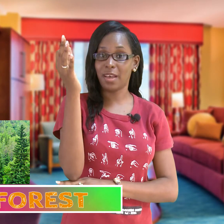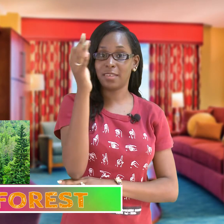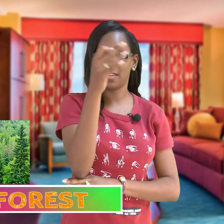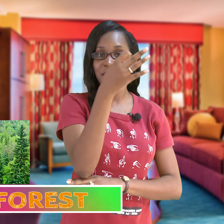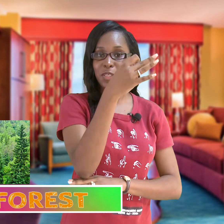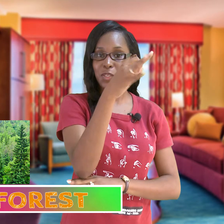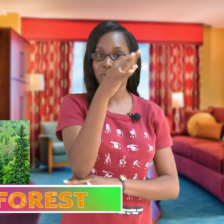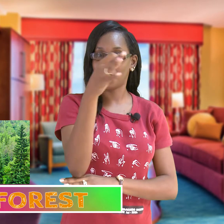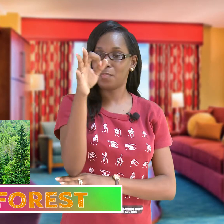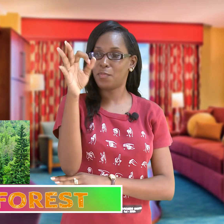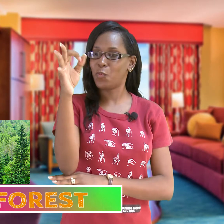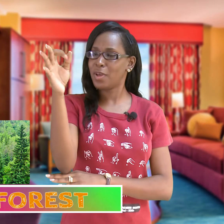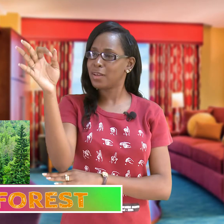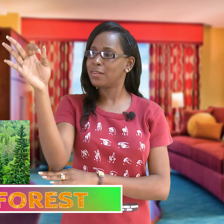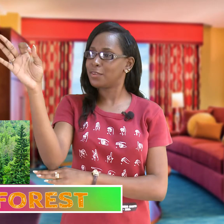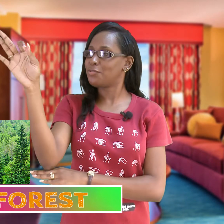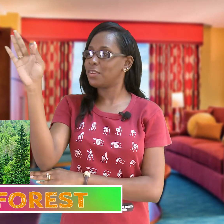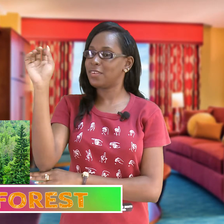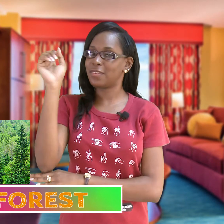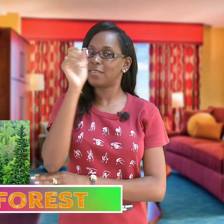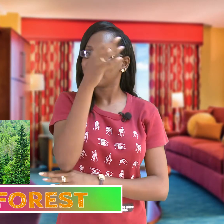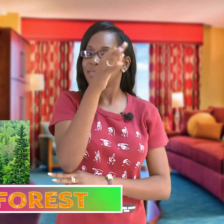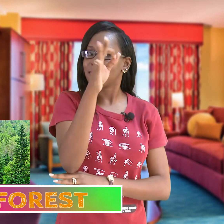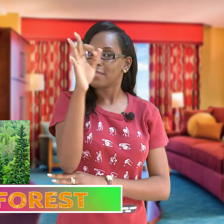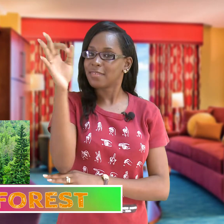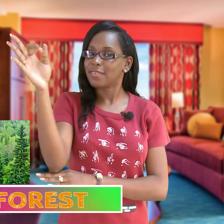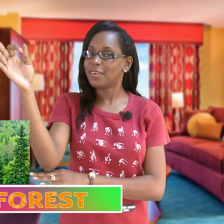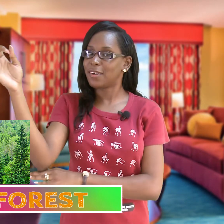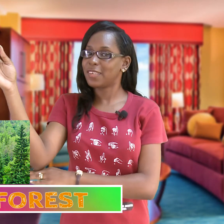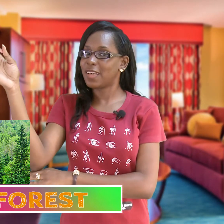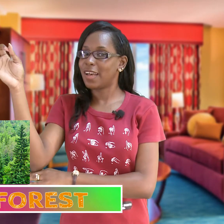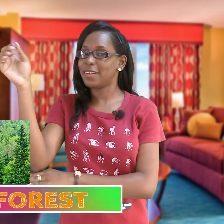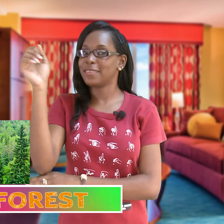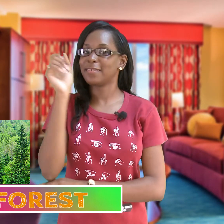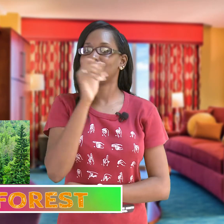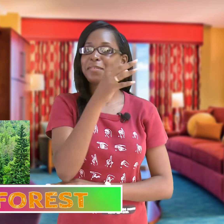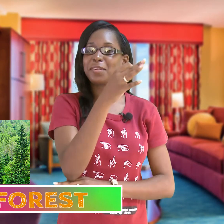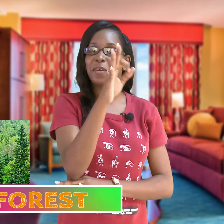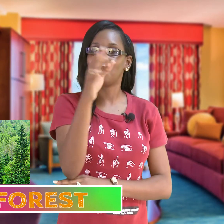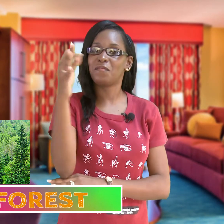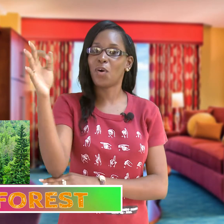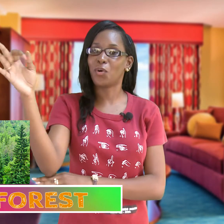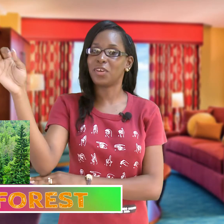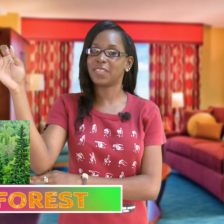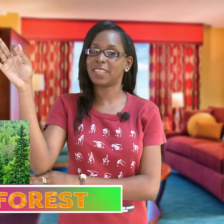right? So we wiggle the trees on the side. Forest.